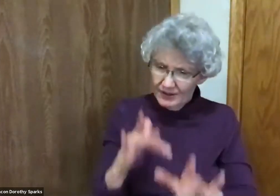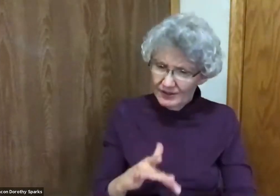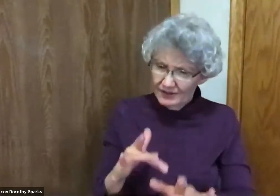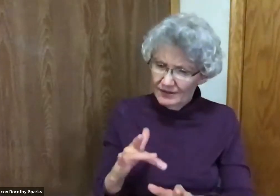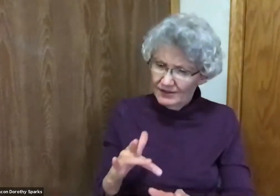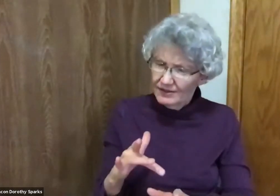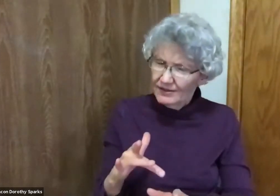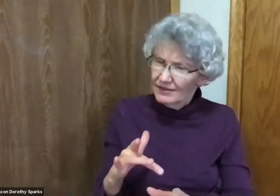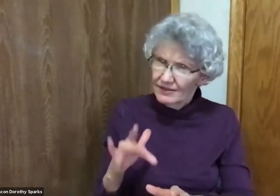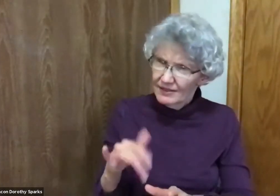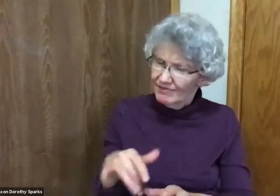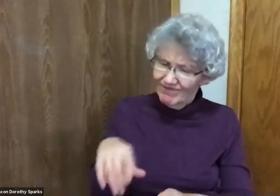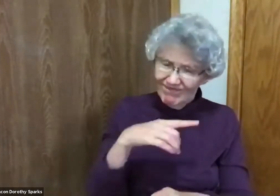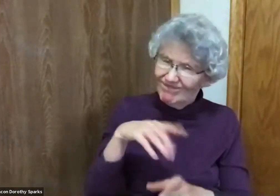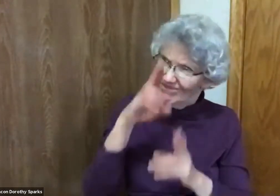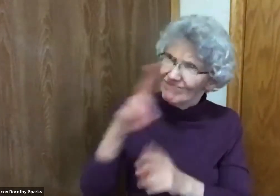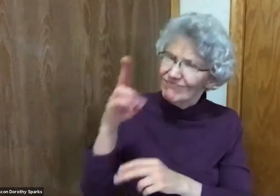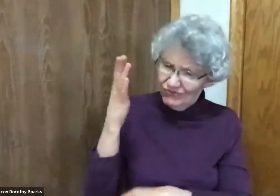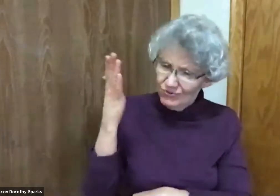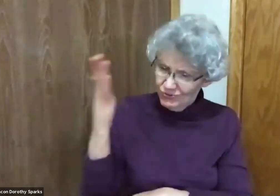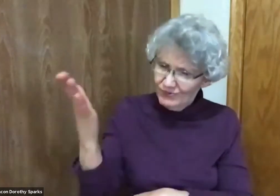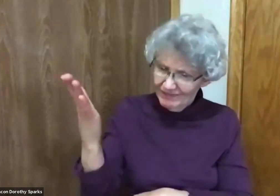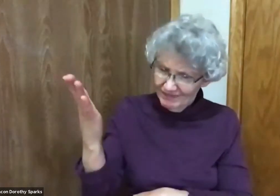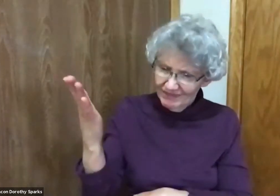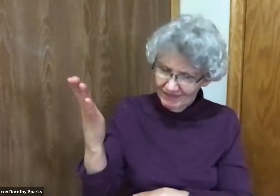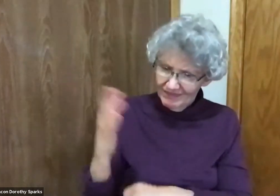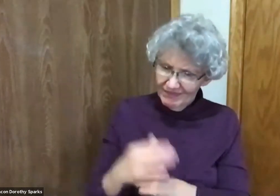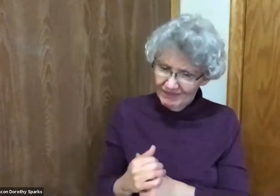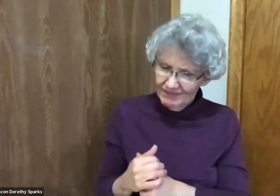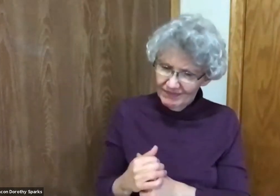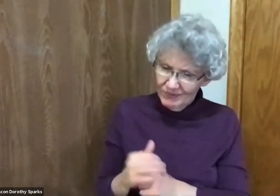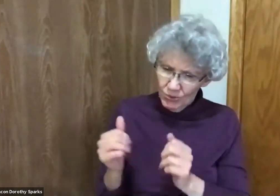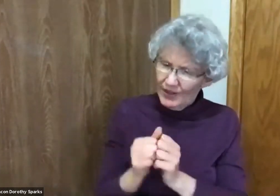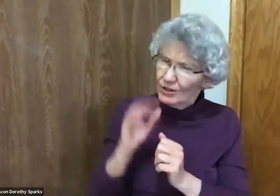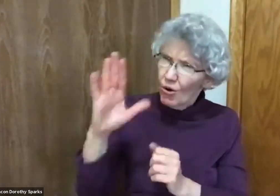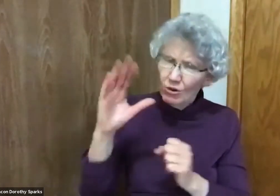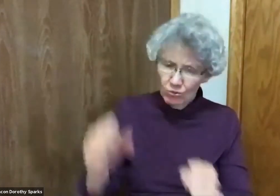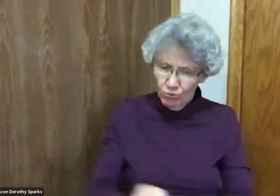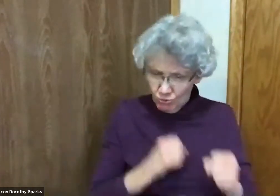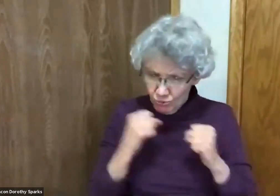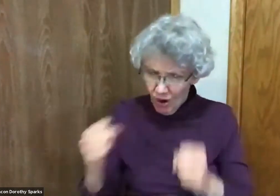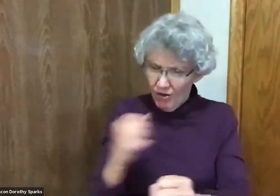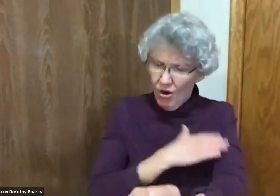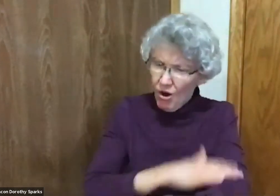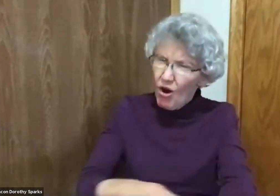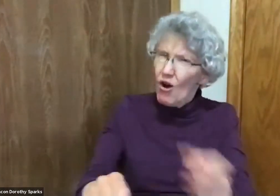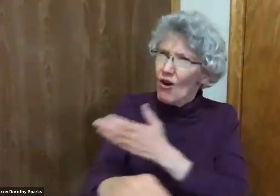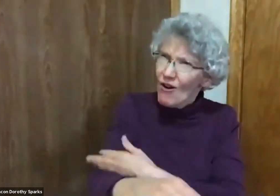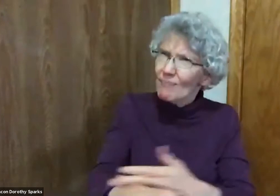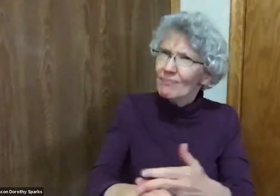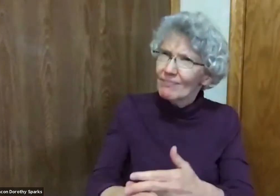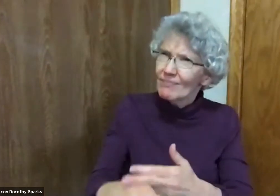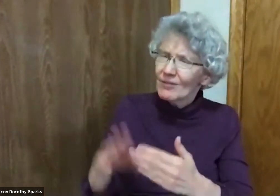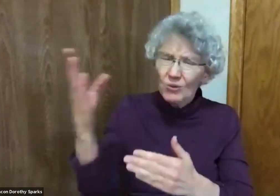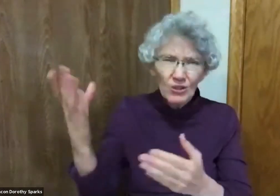Lord, from one generation to another, you have shown mercy on those who honor you. You have